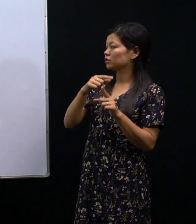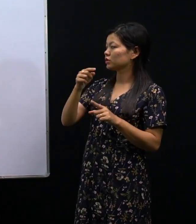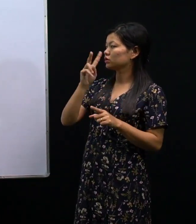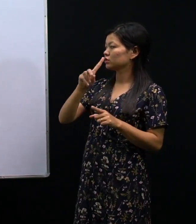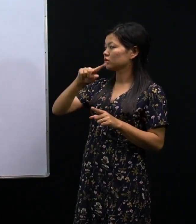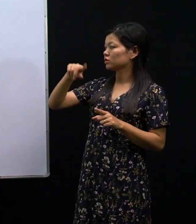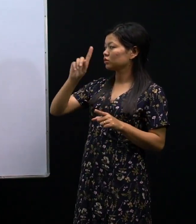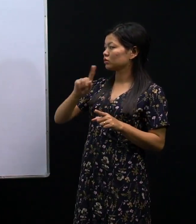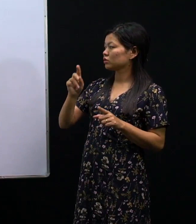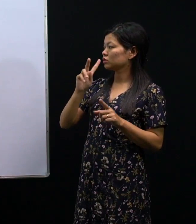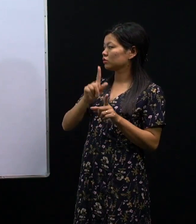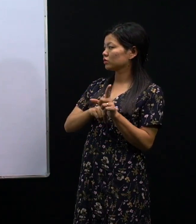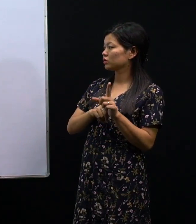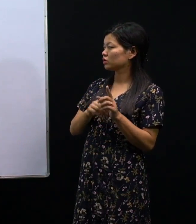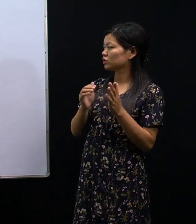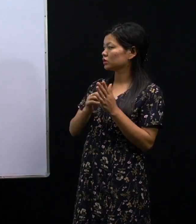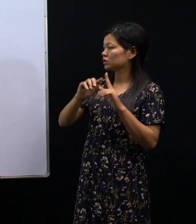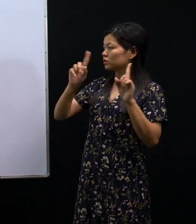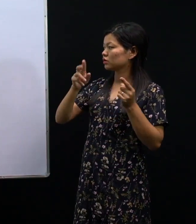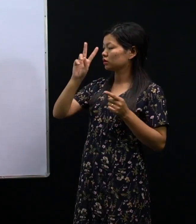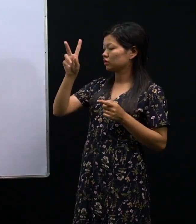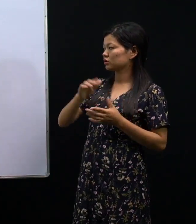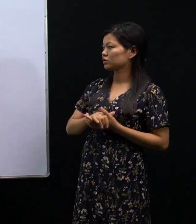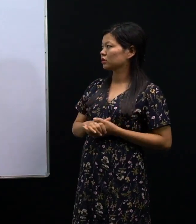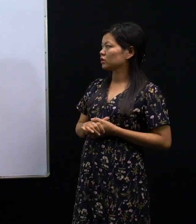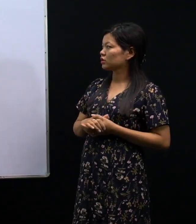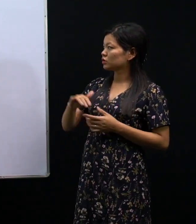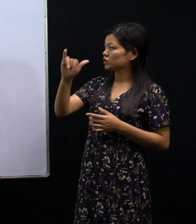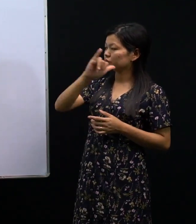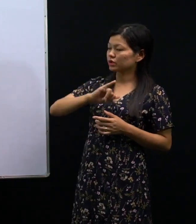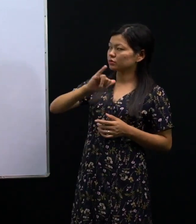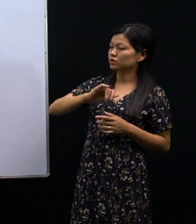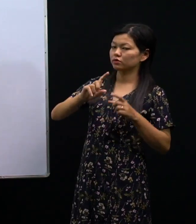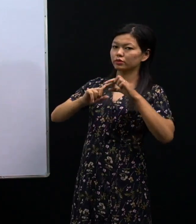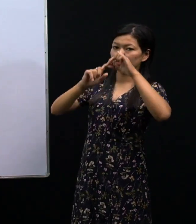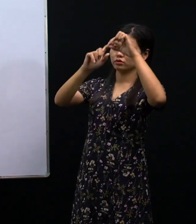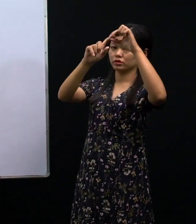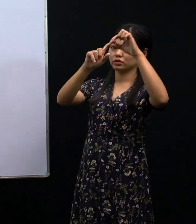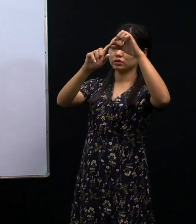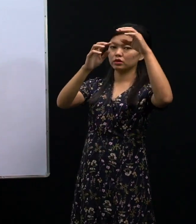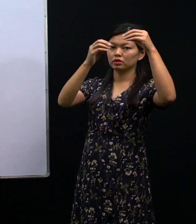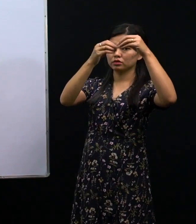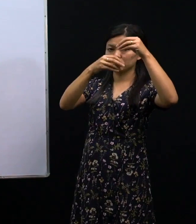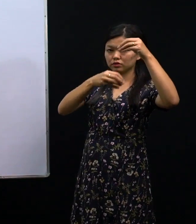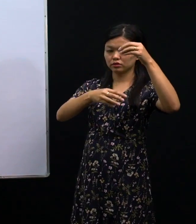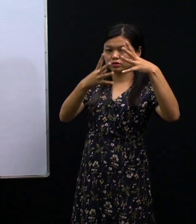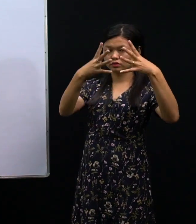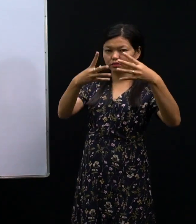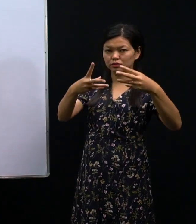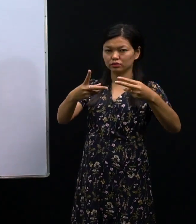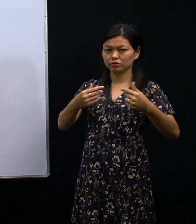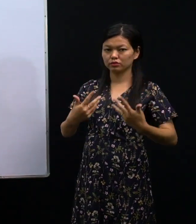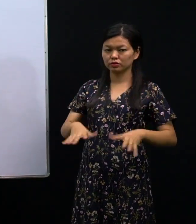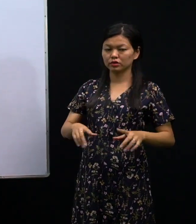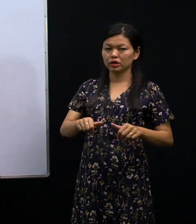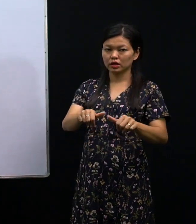whole square. And this factorize. If you want to write 2 times, you can write after that. What I told you last time, you can do that. So this is the